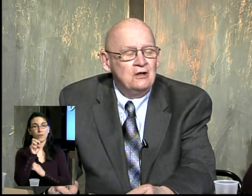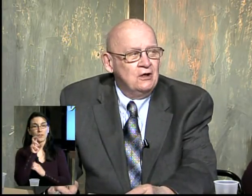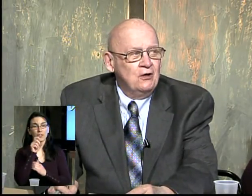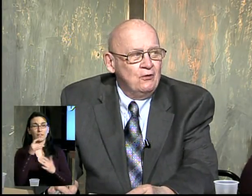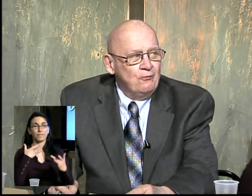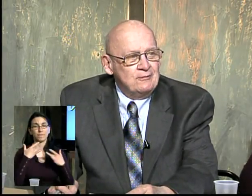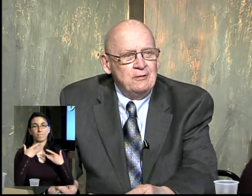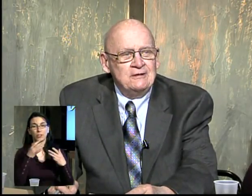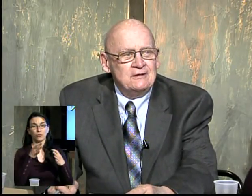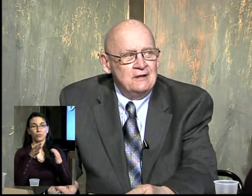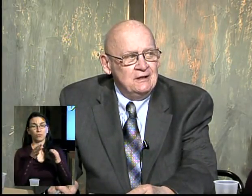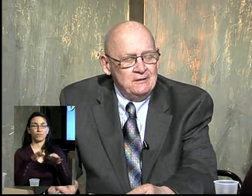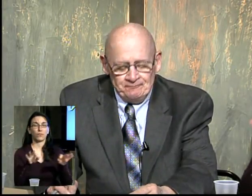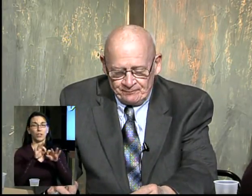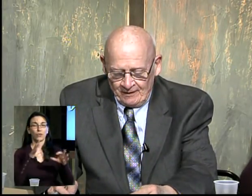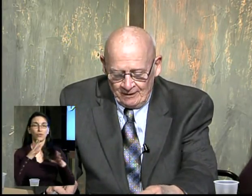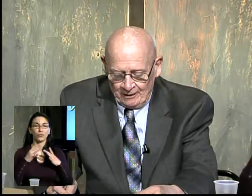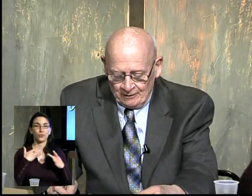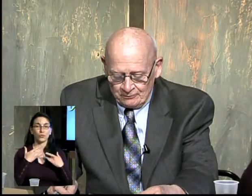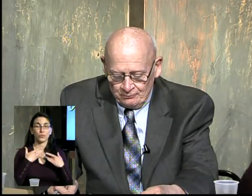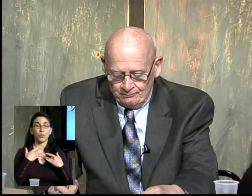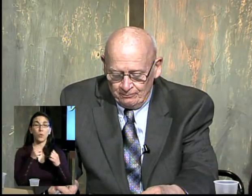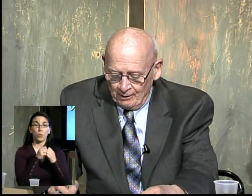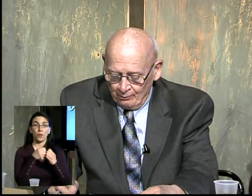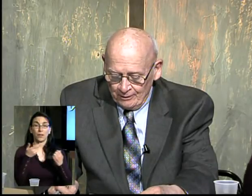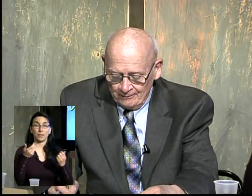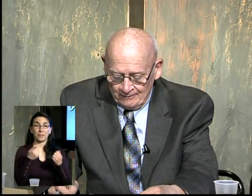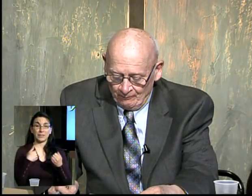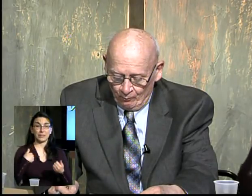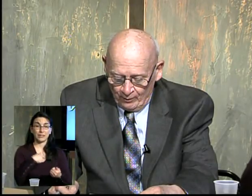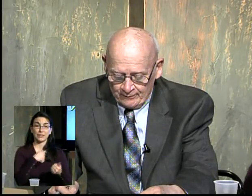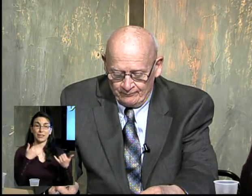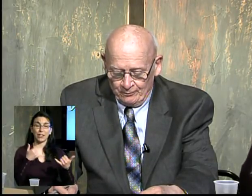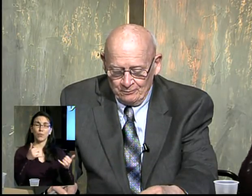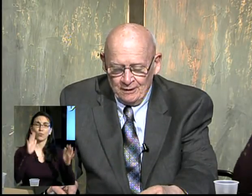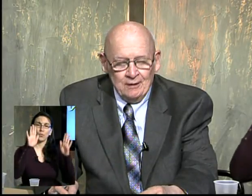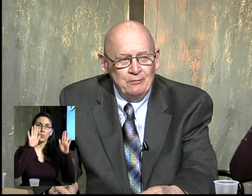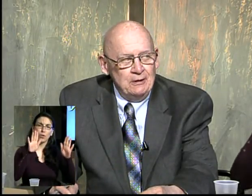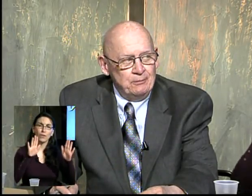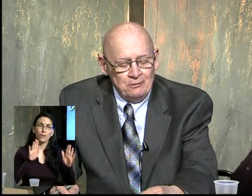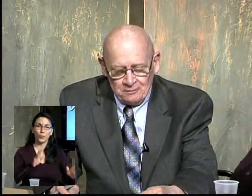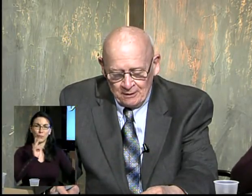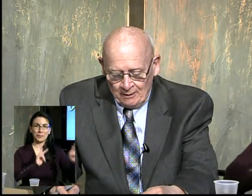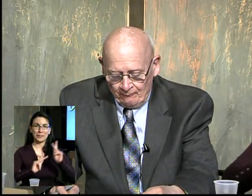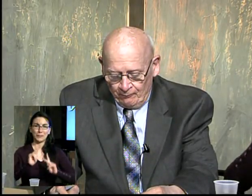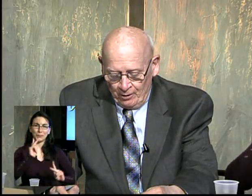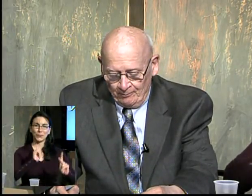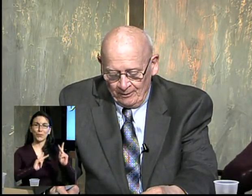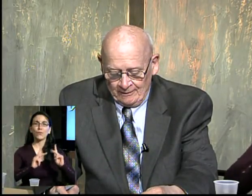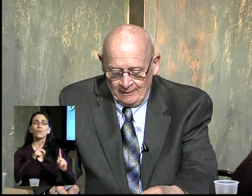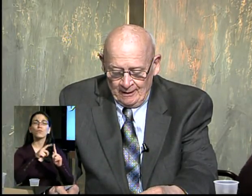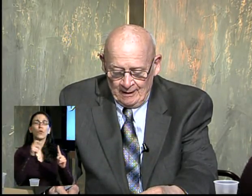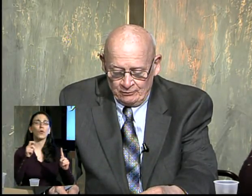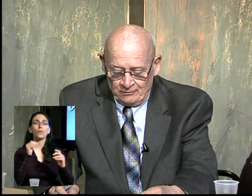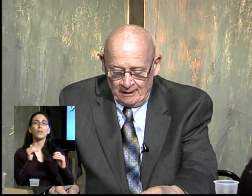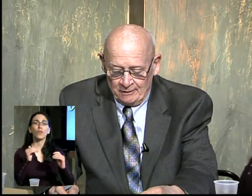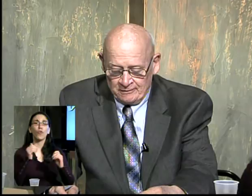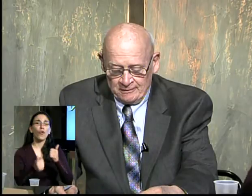Concerns. With me today are two very wonderful people from